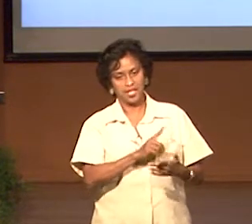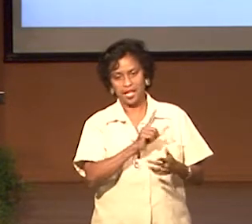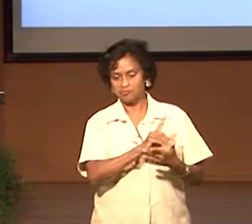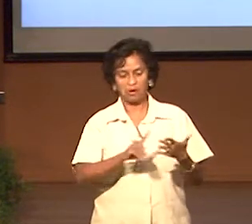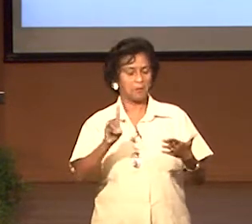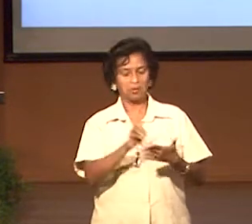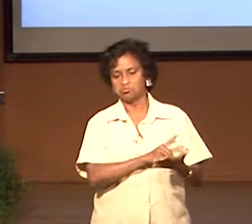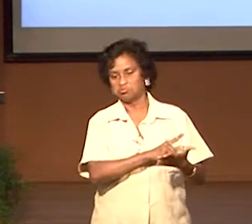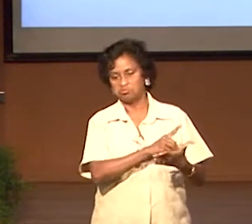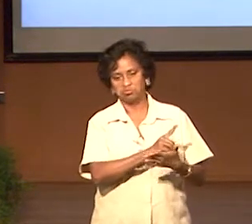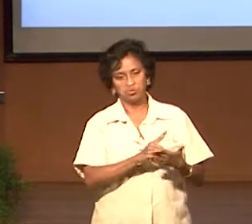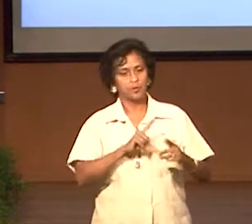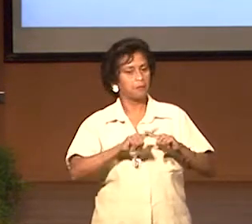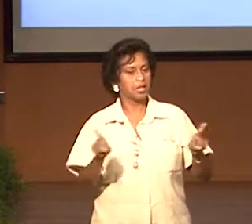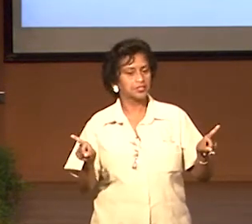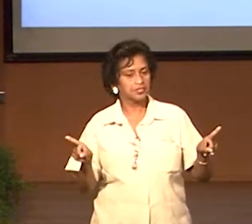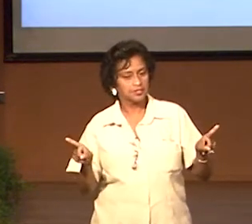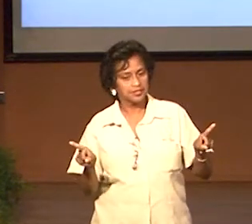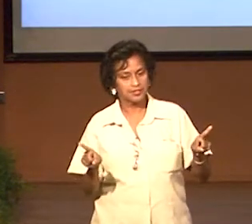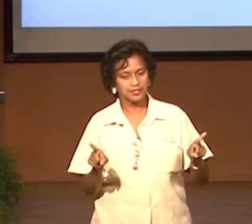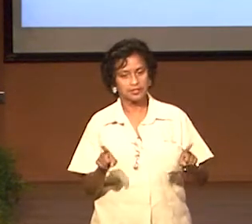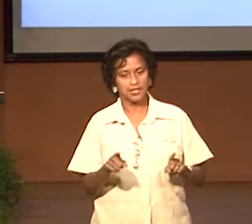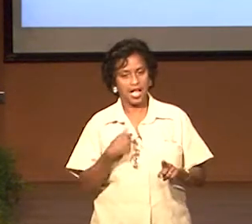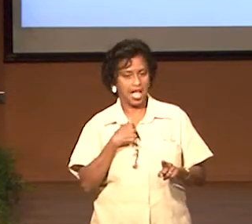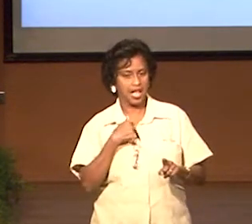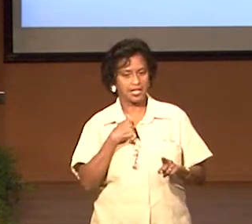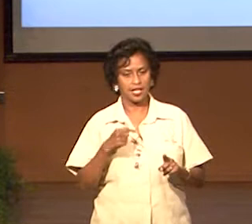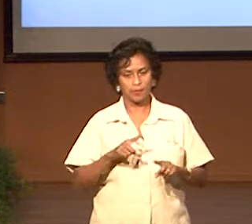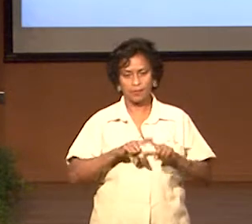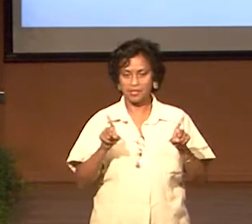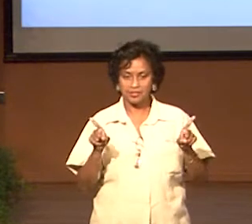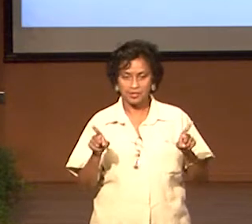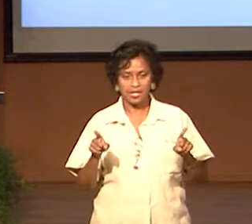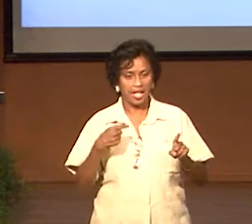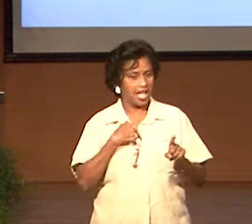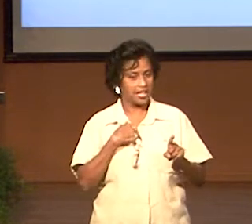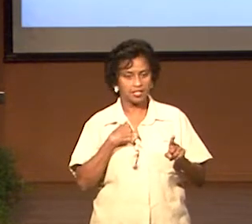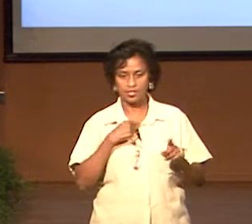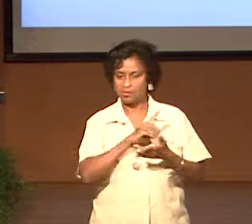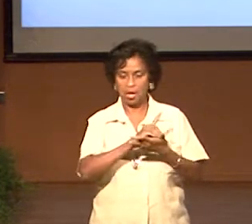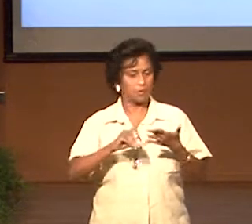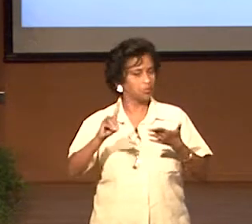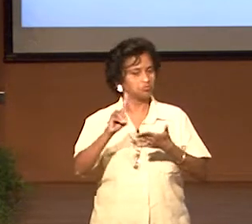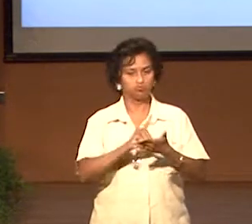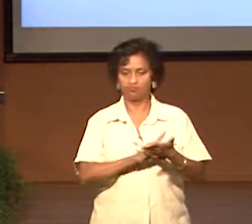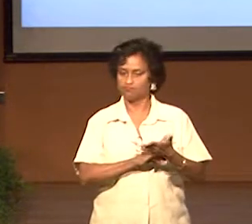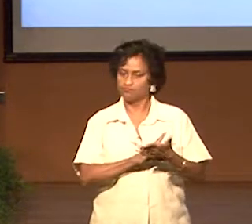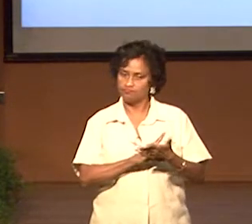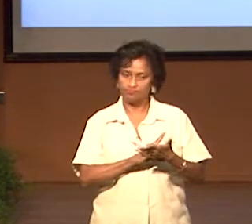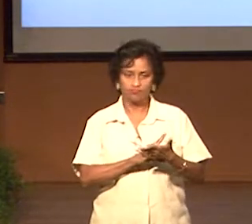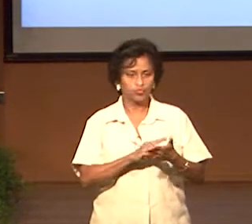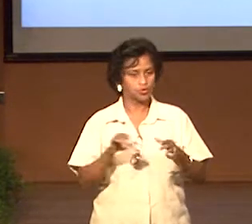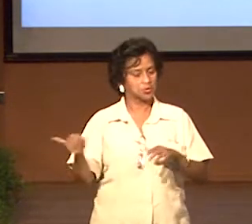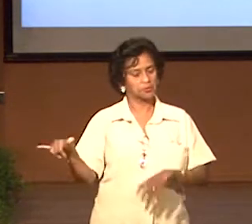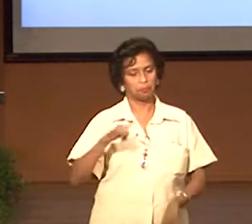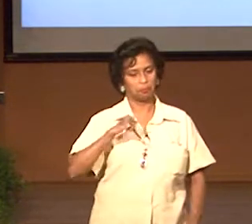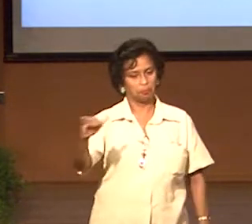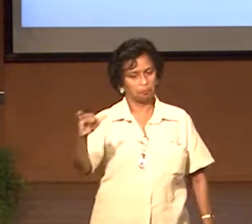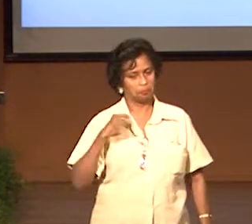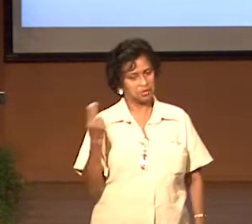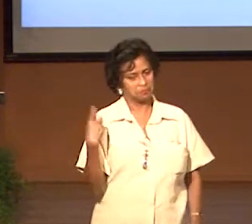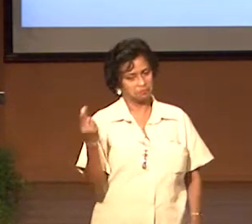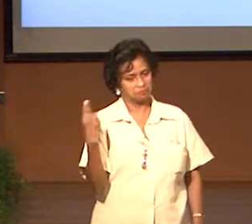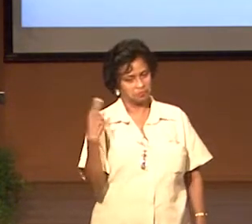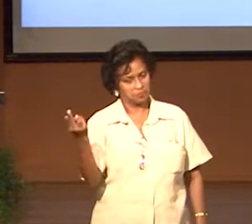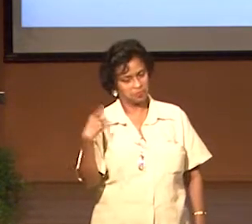different conditions from participating in life like a normal average person. But of course, there